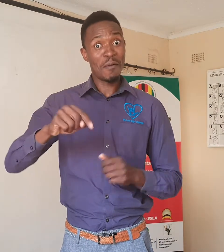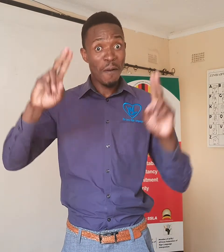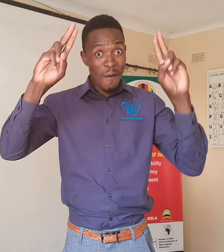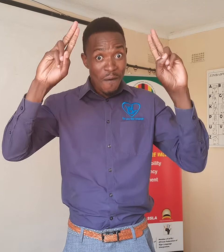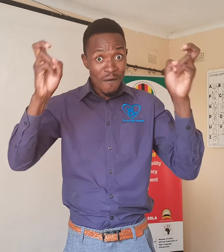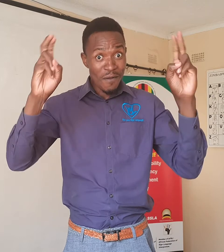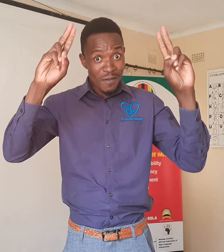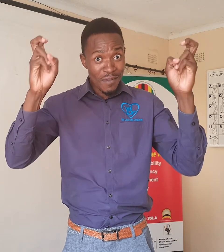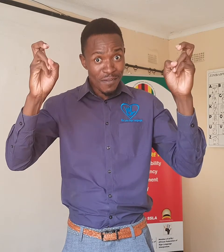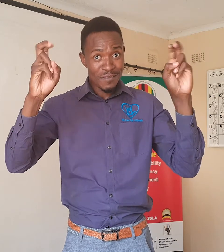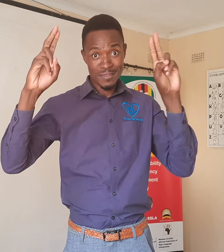So today our topic,